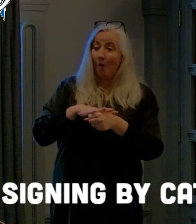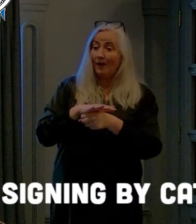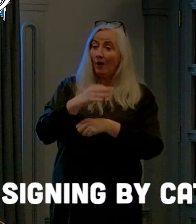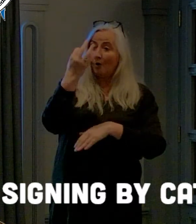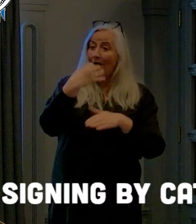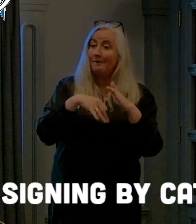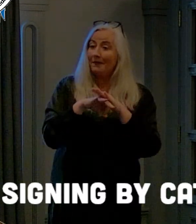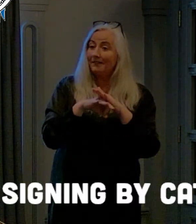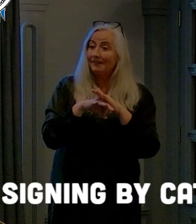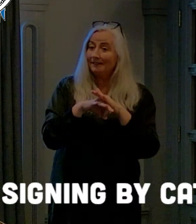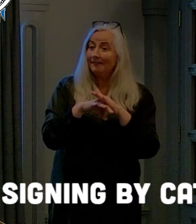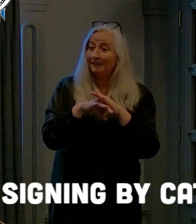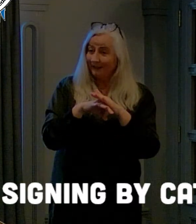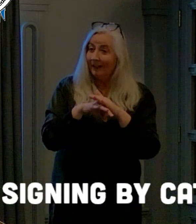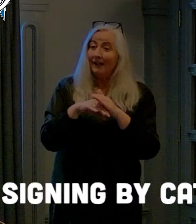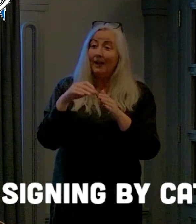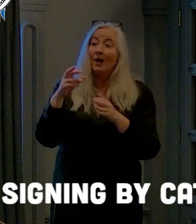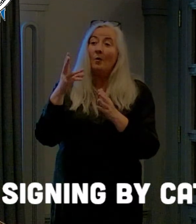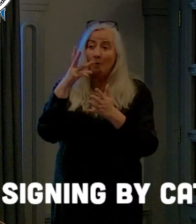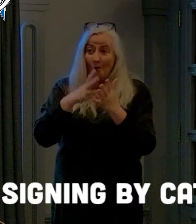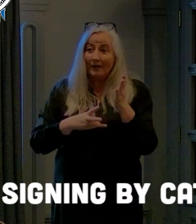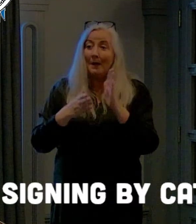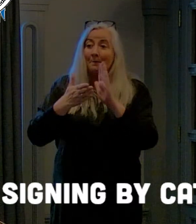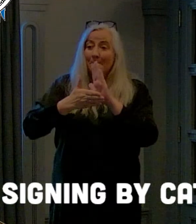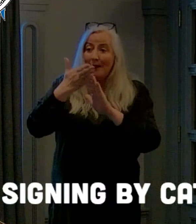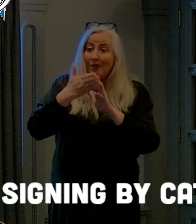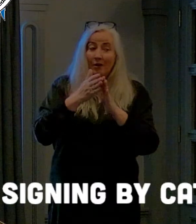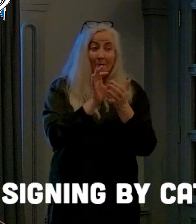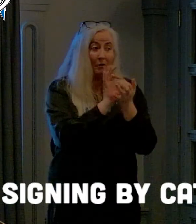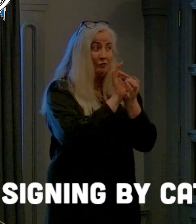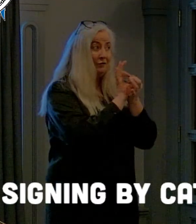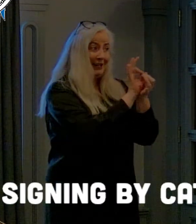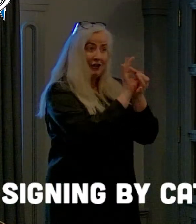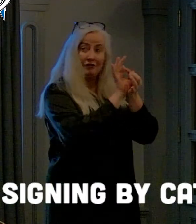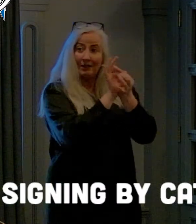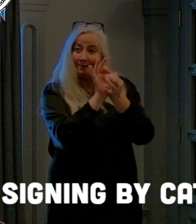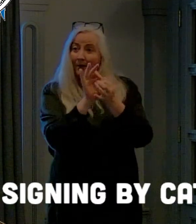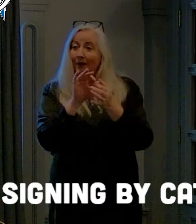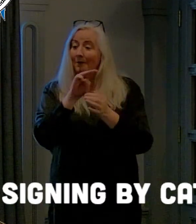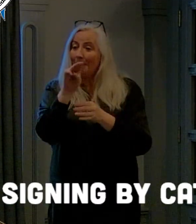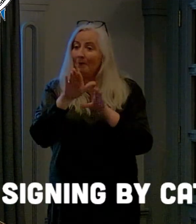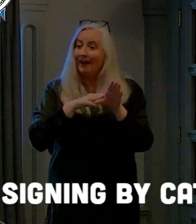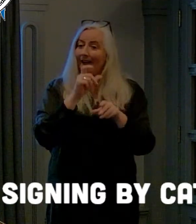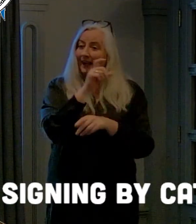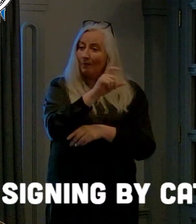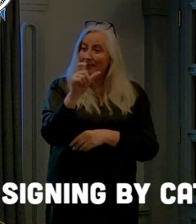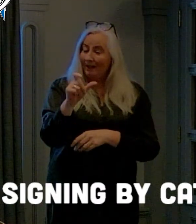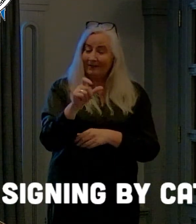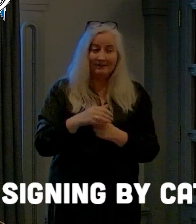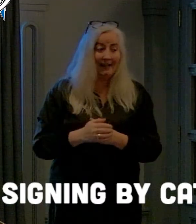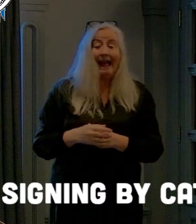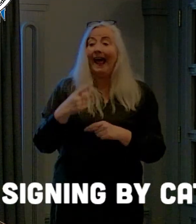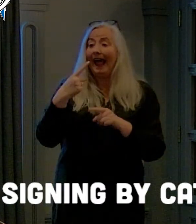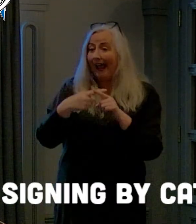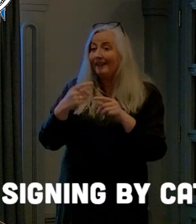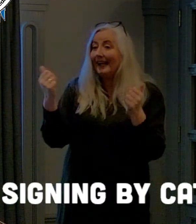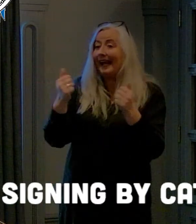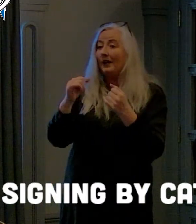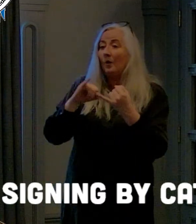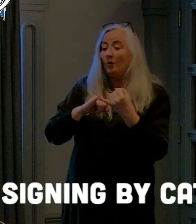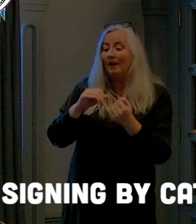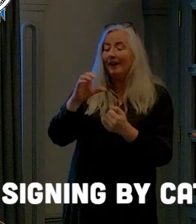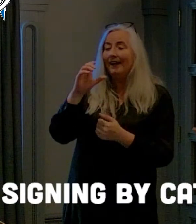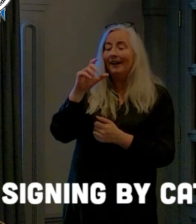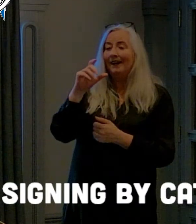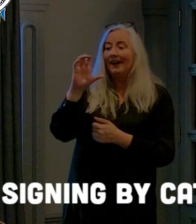really work on those relationships that you have with the people in the council, but also your fellow councillors, because I'm